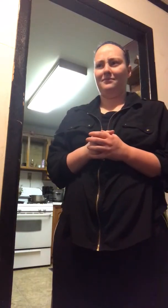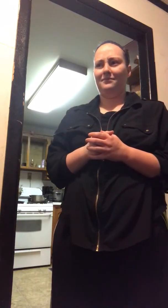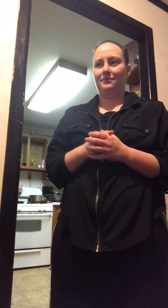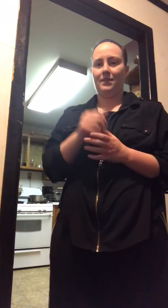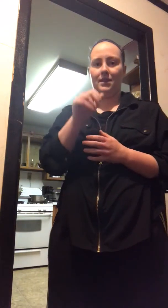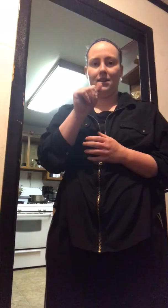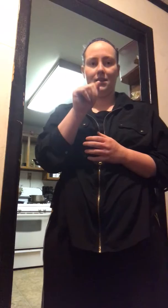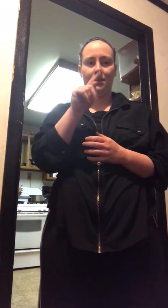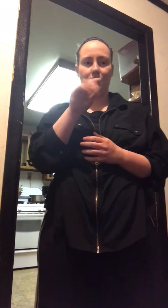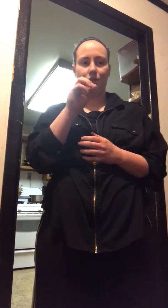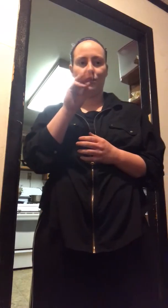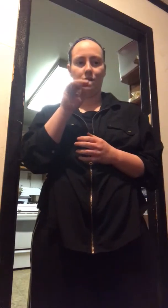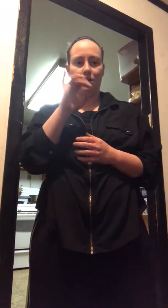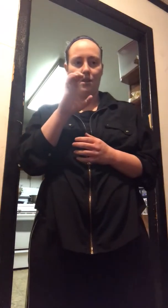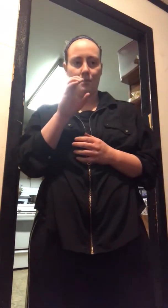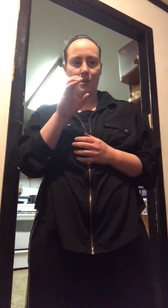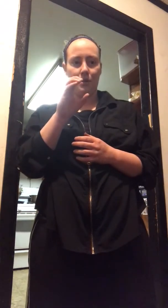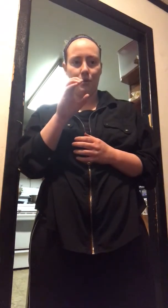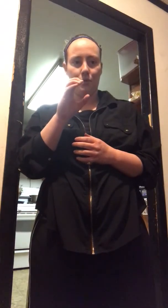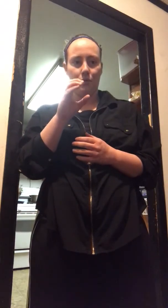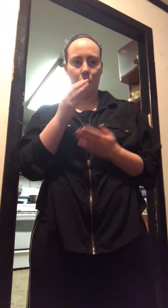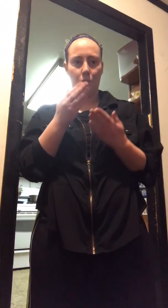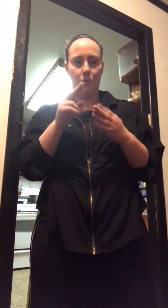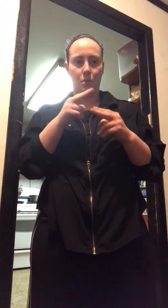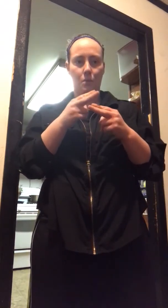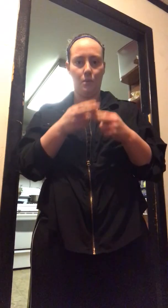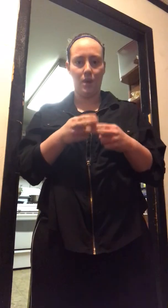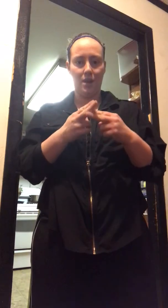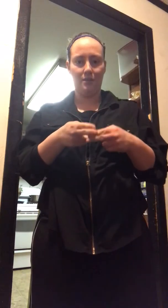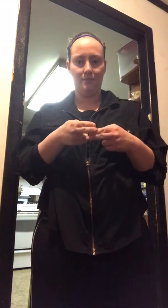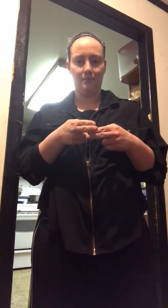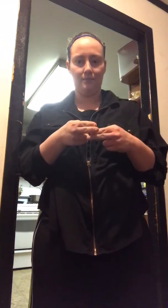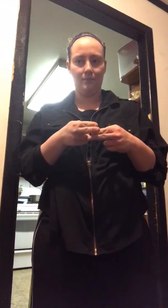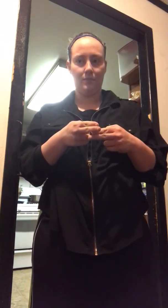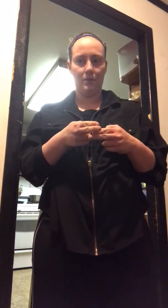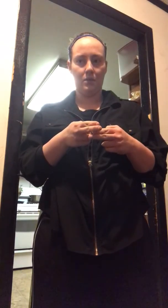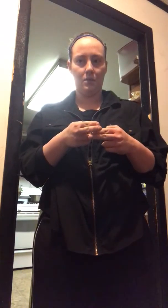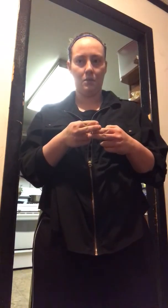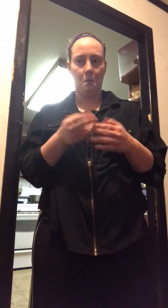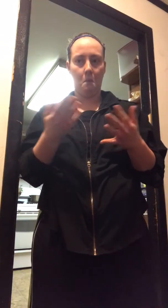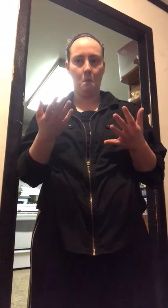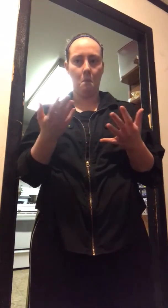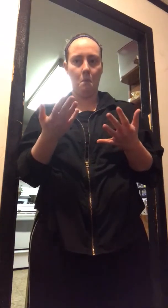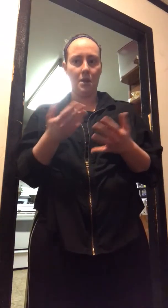Atomic weight. Oh, okay. What is the atomic weight